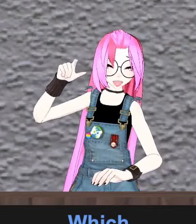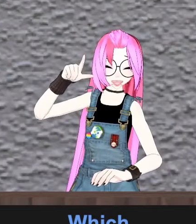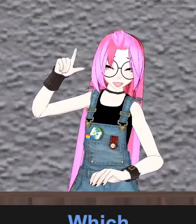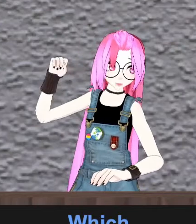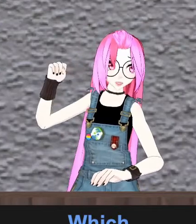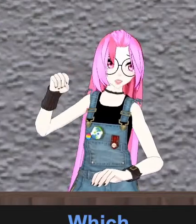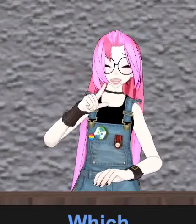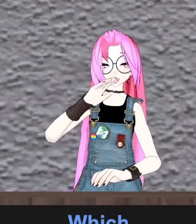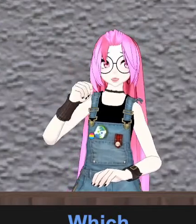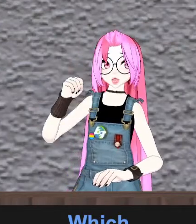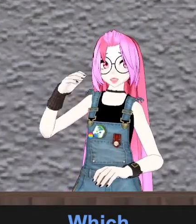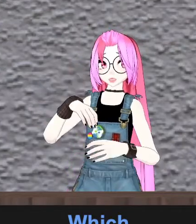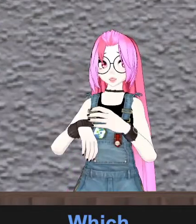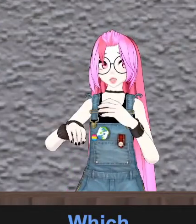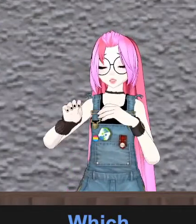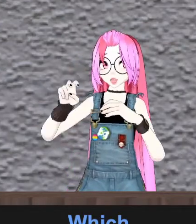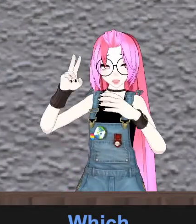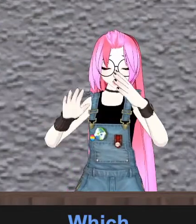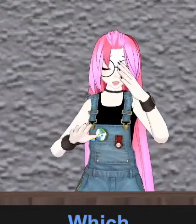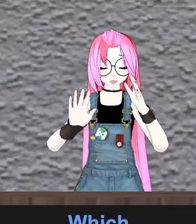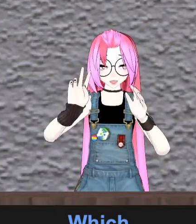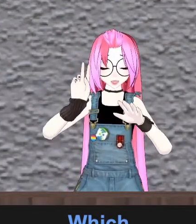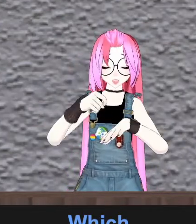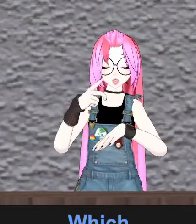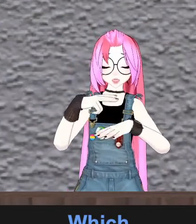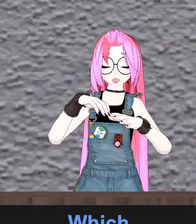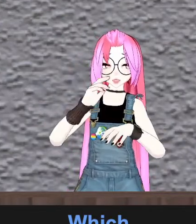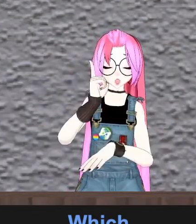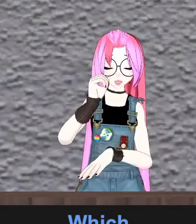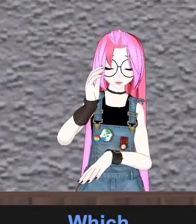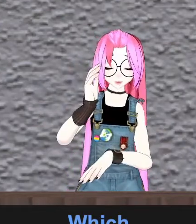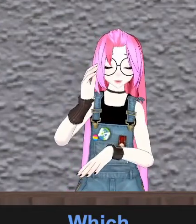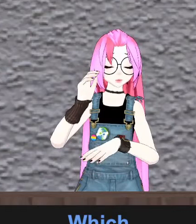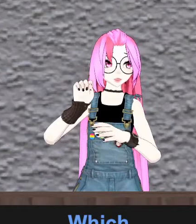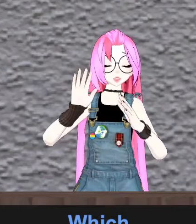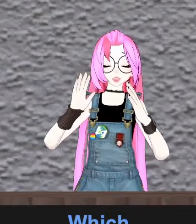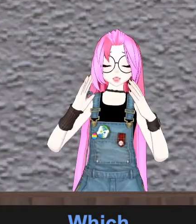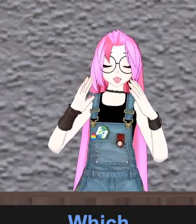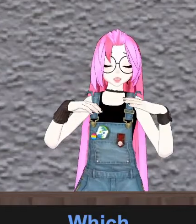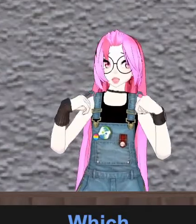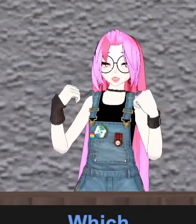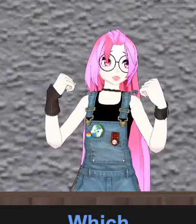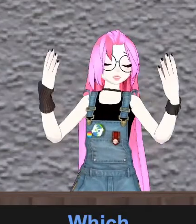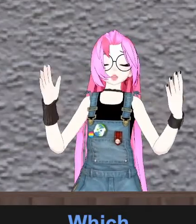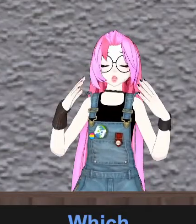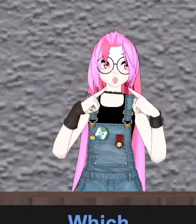Gallaudet, and that's right under Virginia in DC. And it has had so